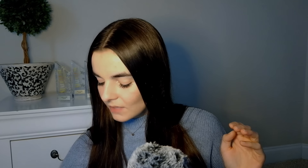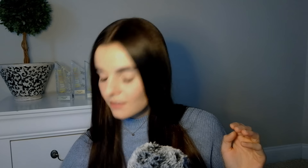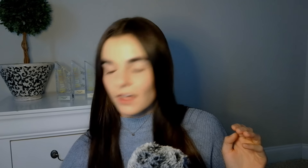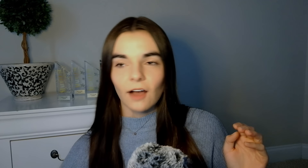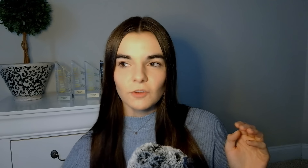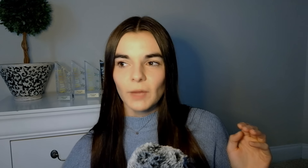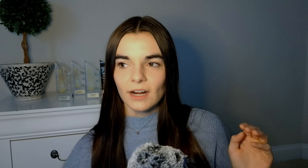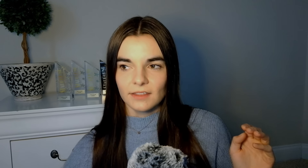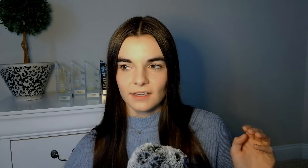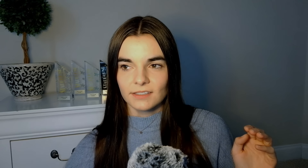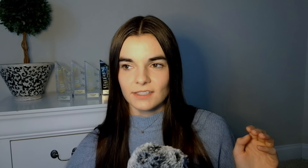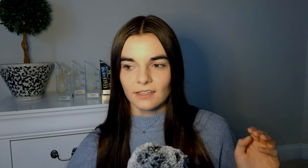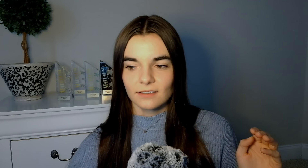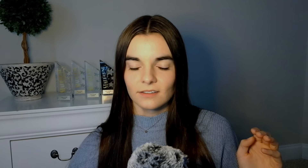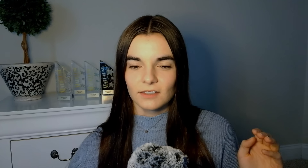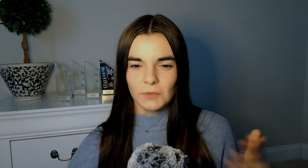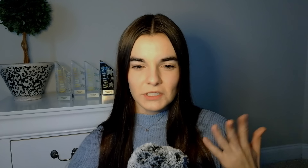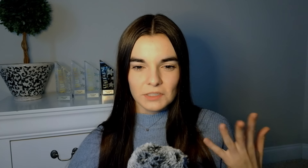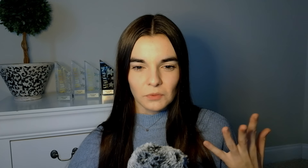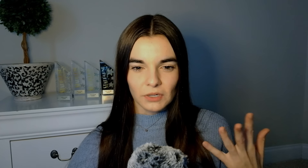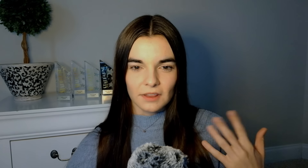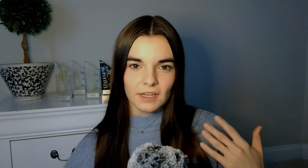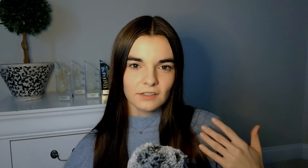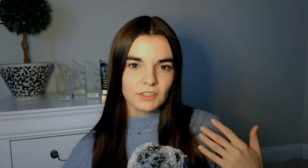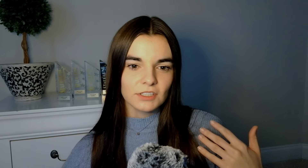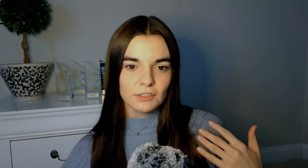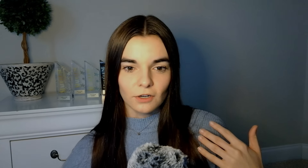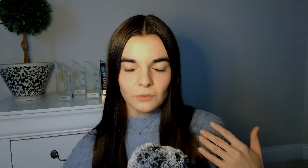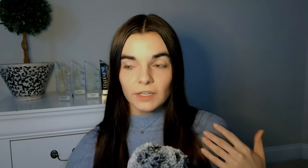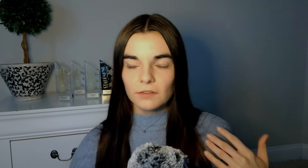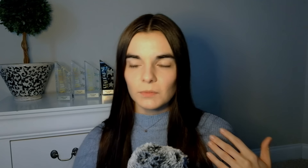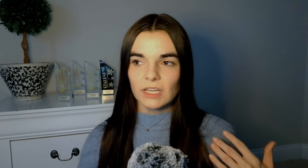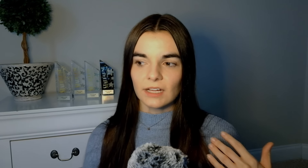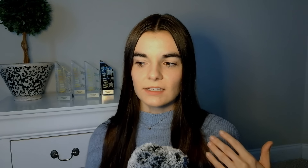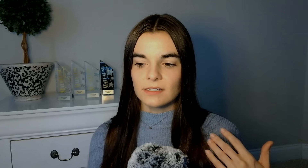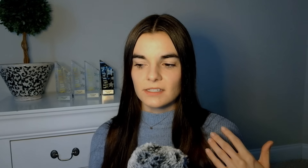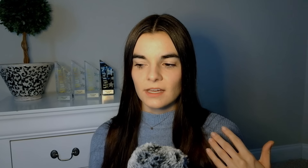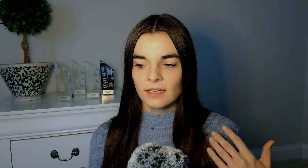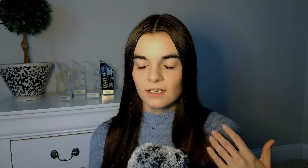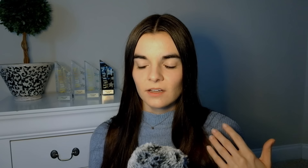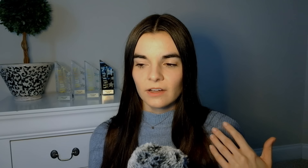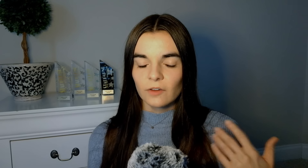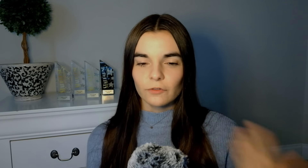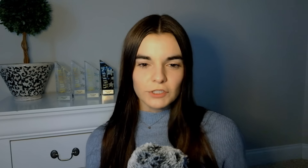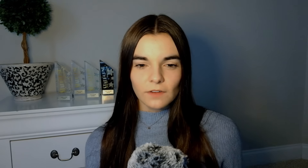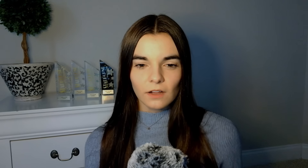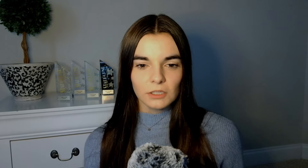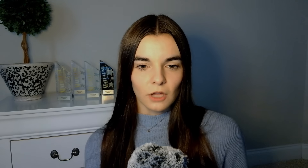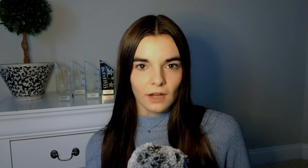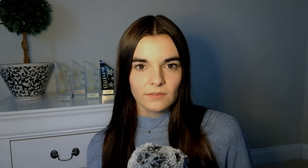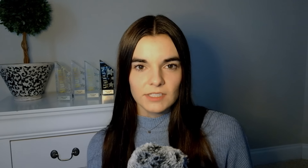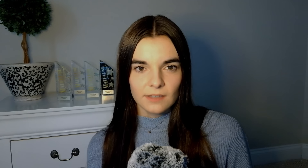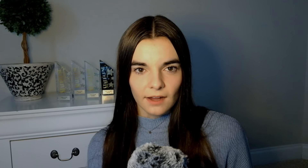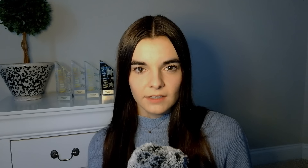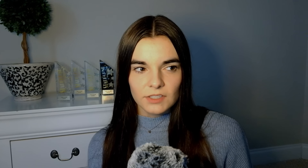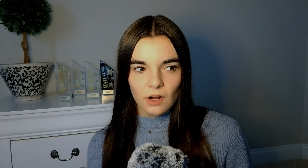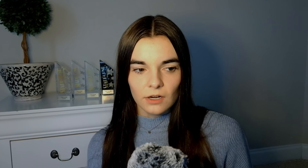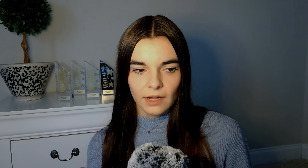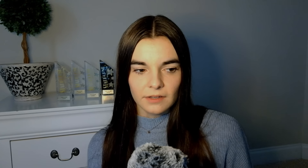The alphabet, I think, is like the most important thing to start with because, first of all, a lot of signs are kind